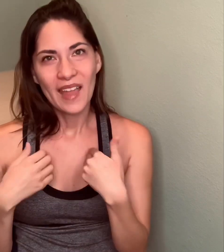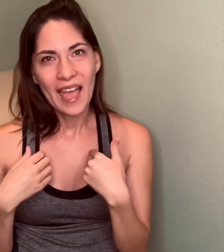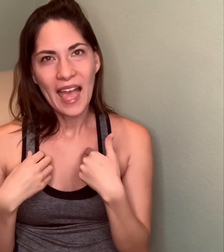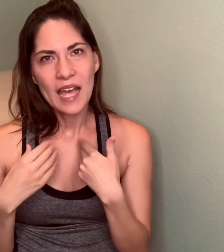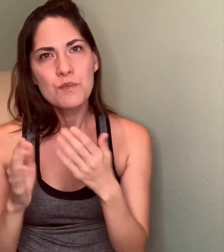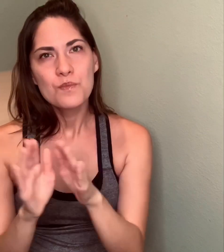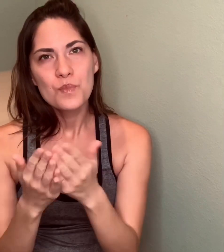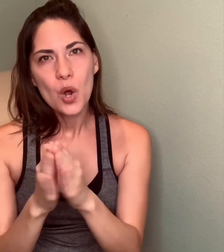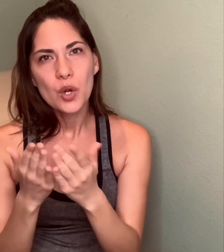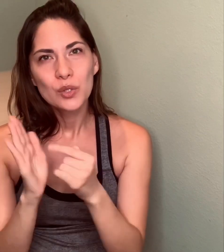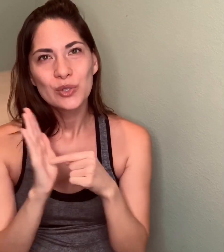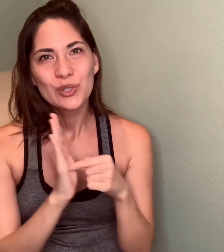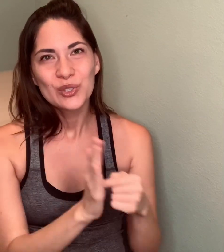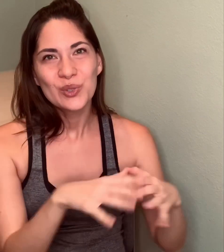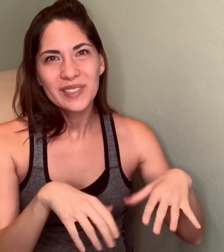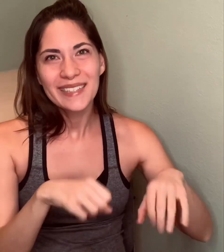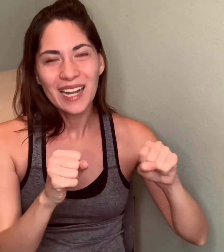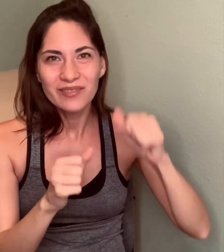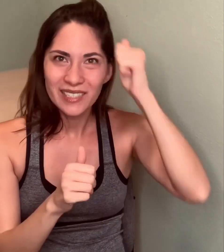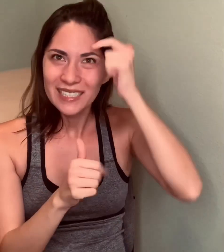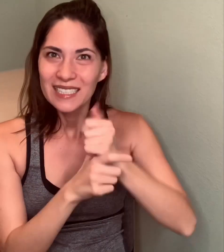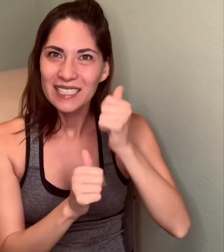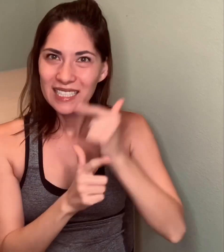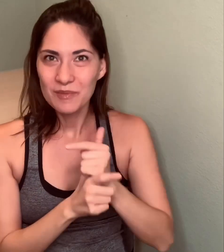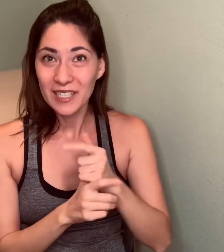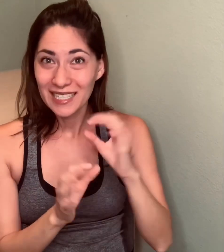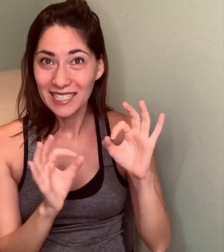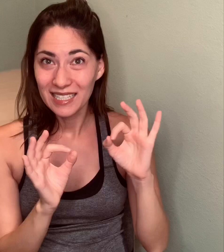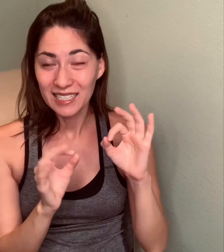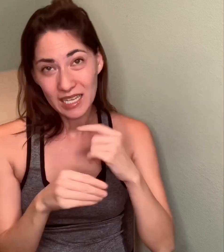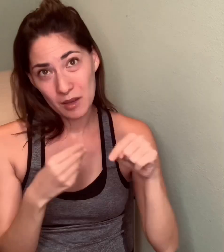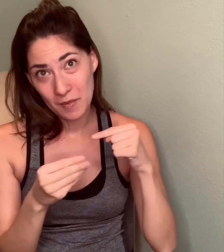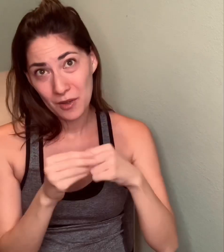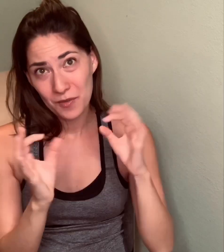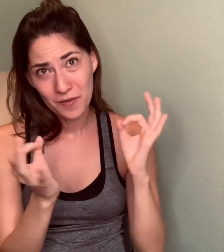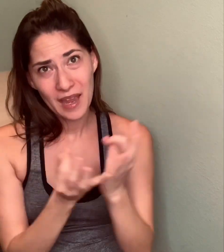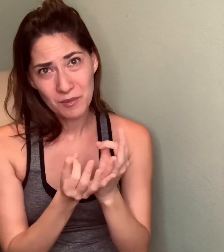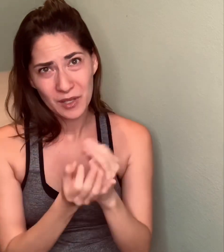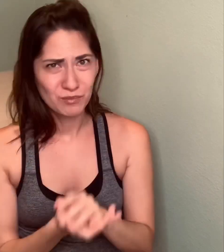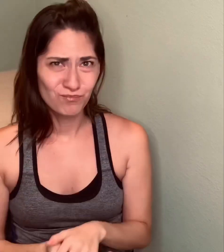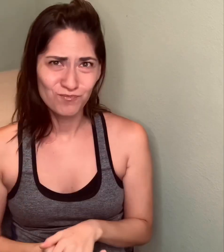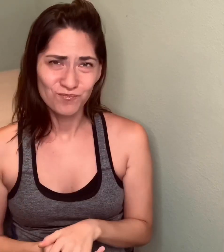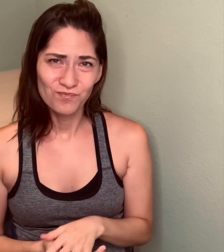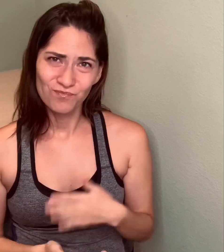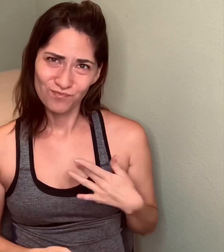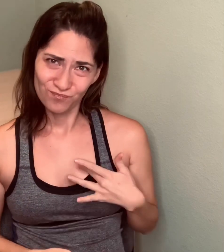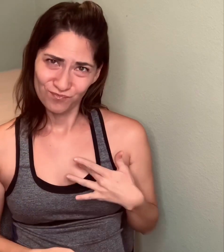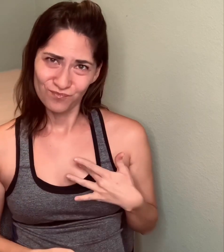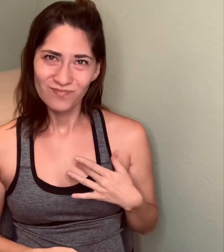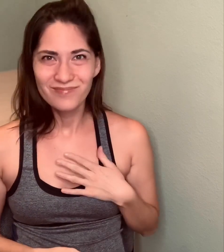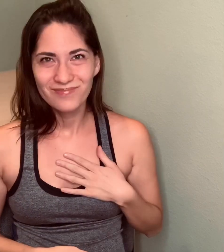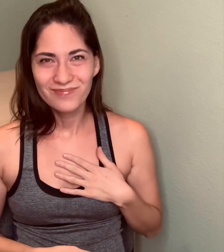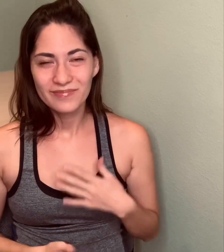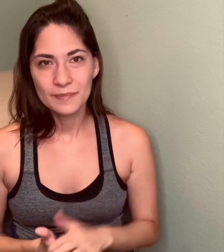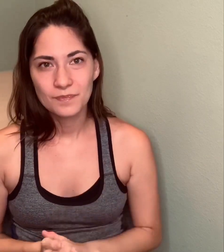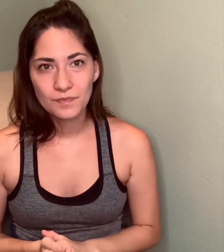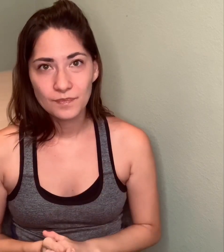But one of my absolute favorite books that I could not stop talking to you about is